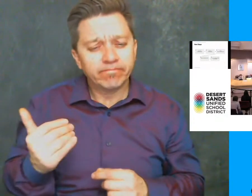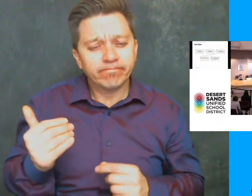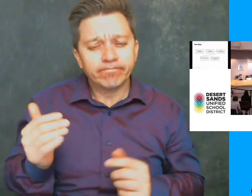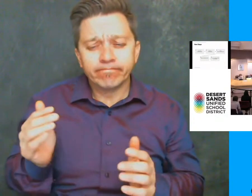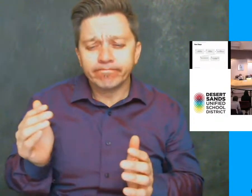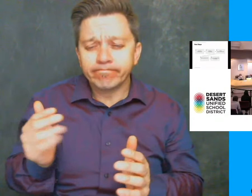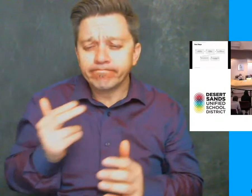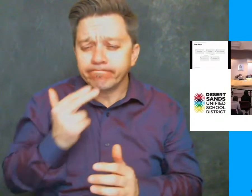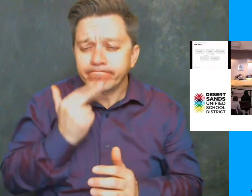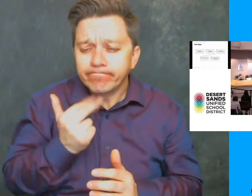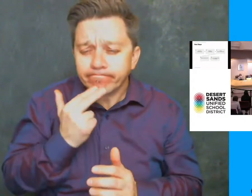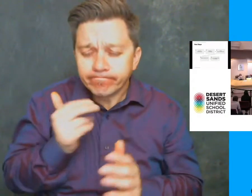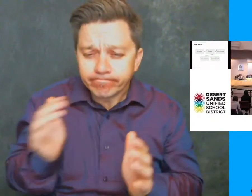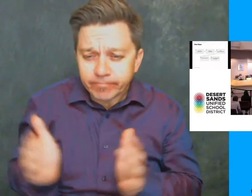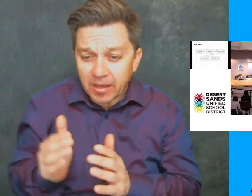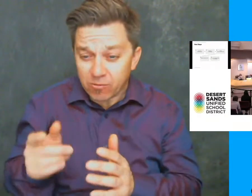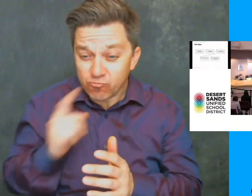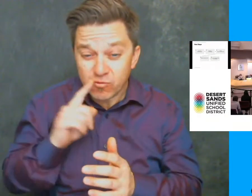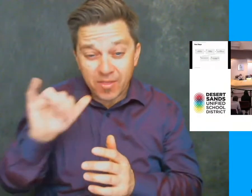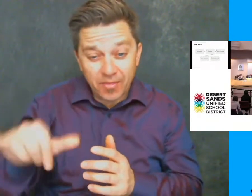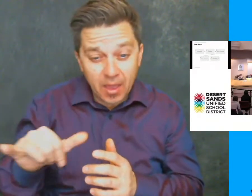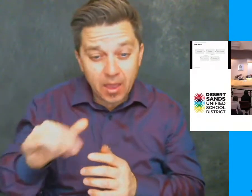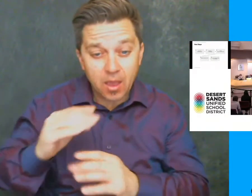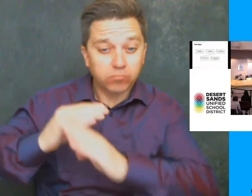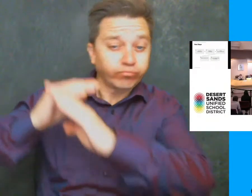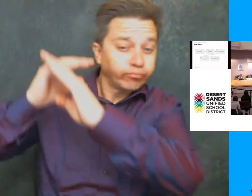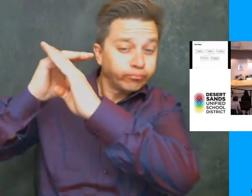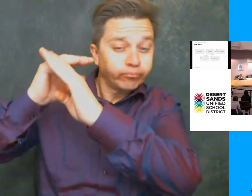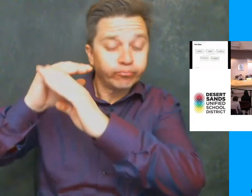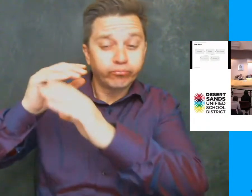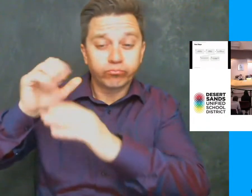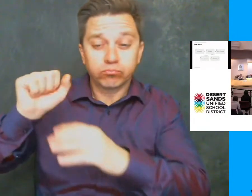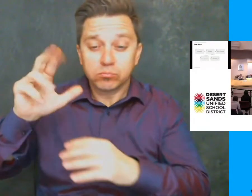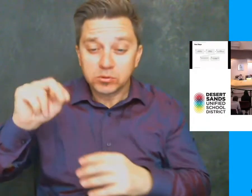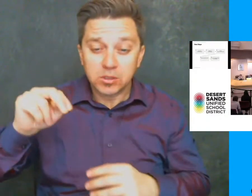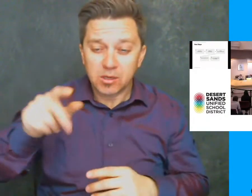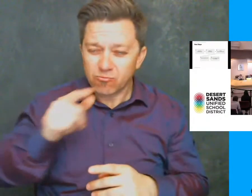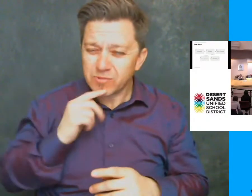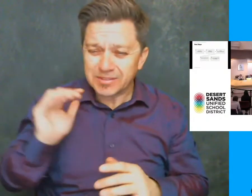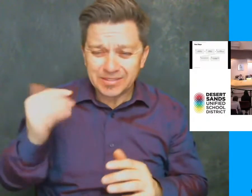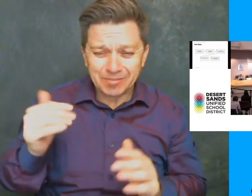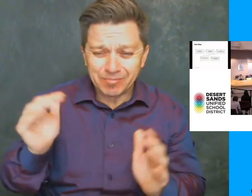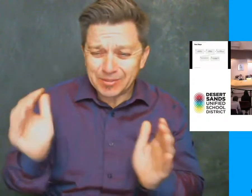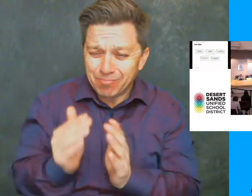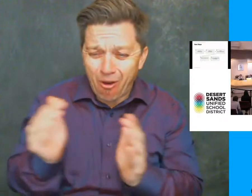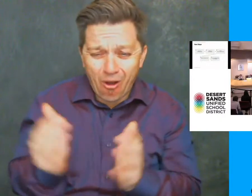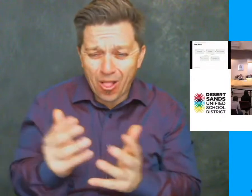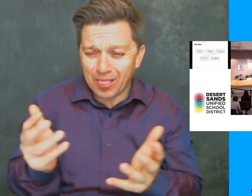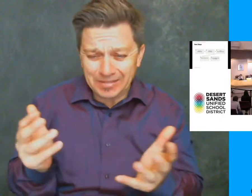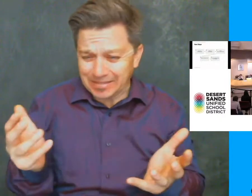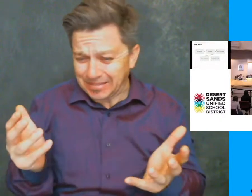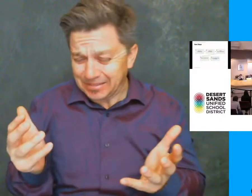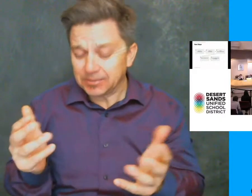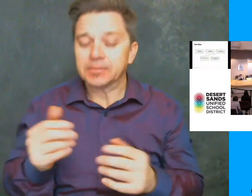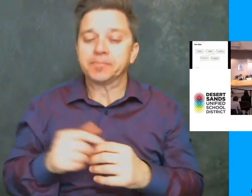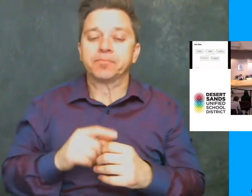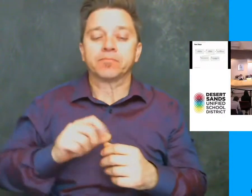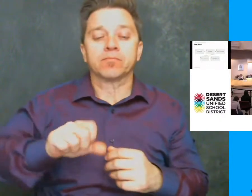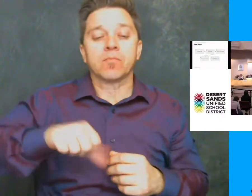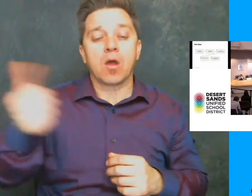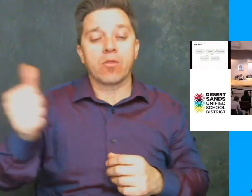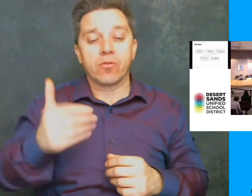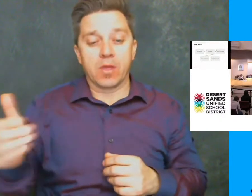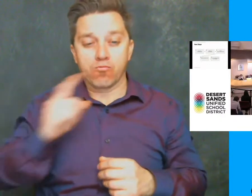it seems like, is that really going to cover very many kids? Cause it just looks so tiny. But the other thing I'm really